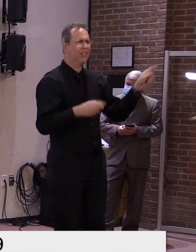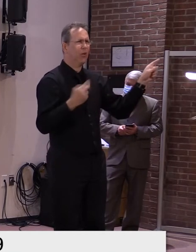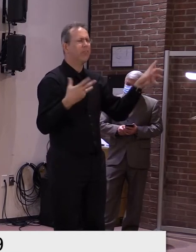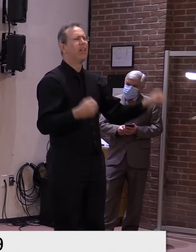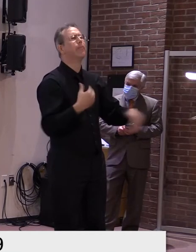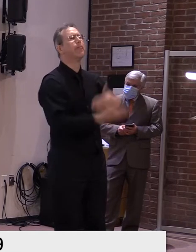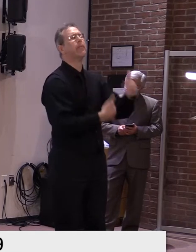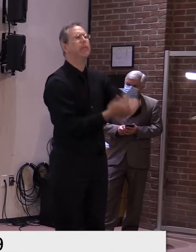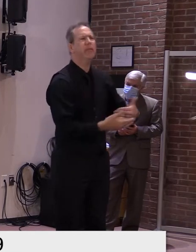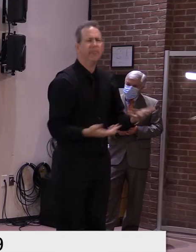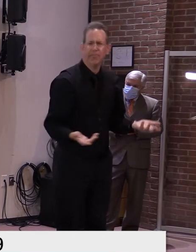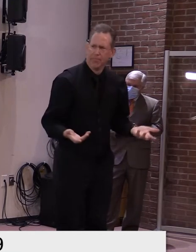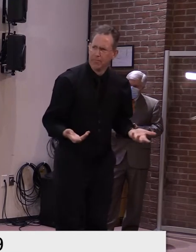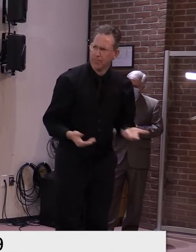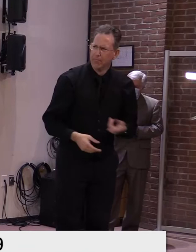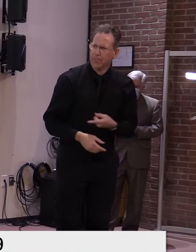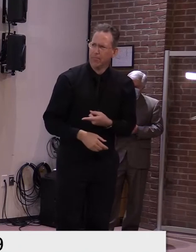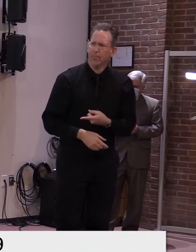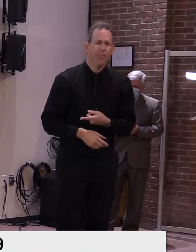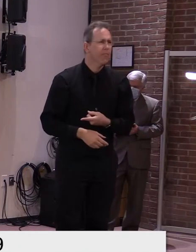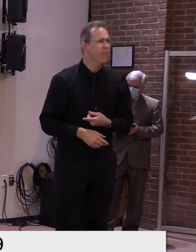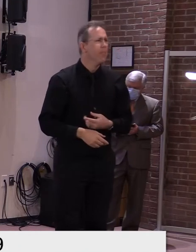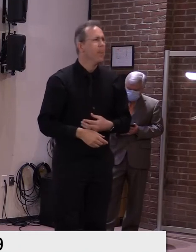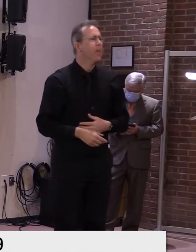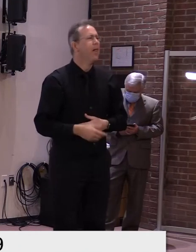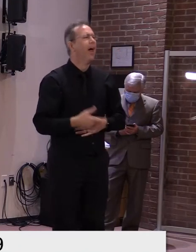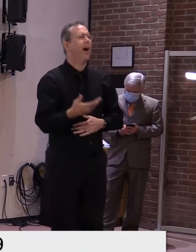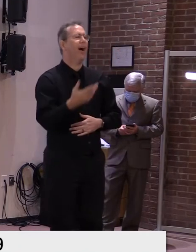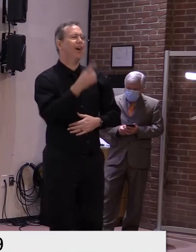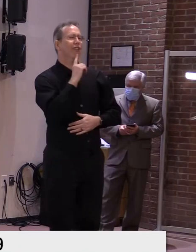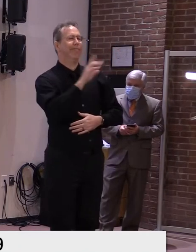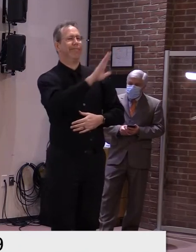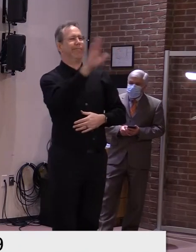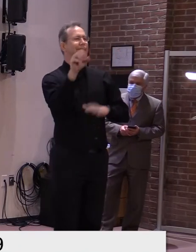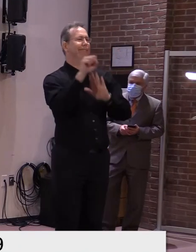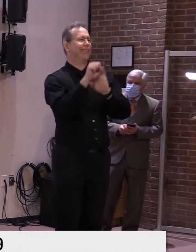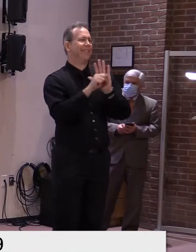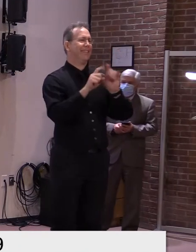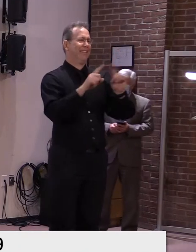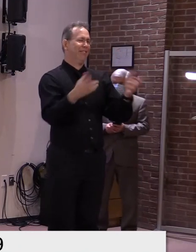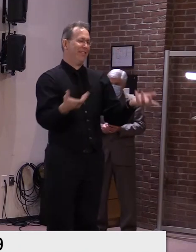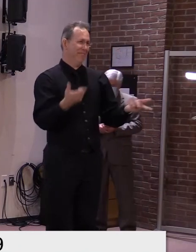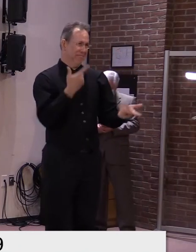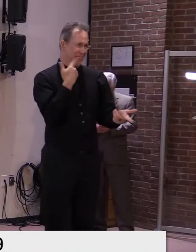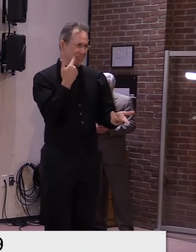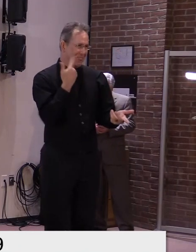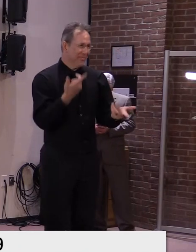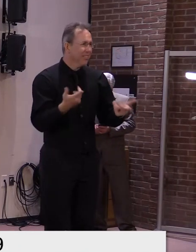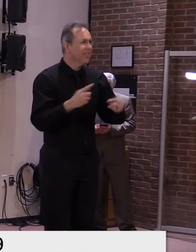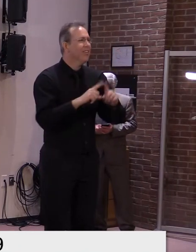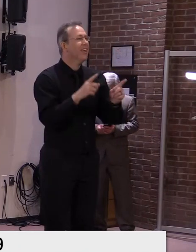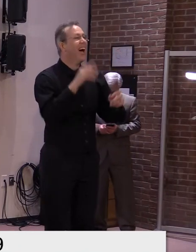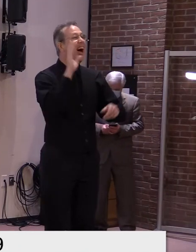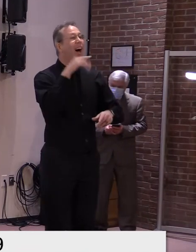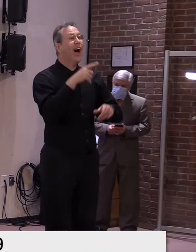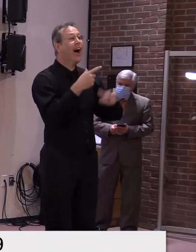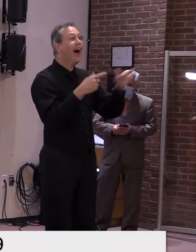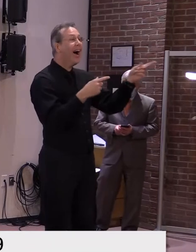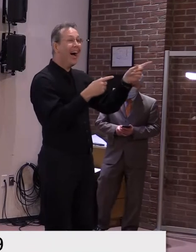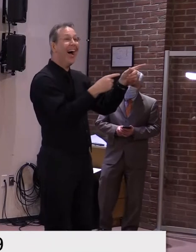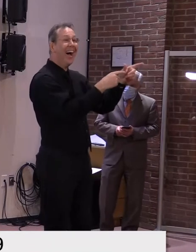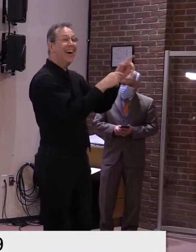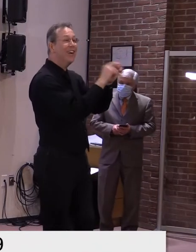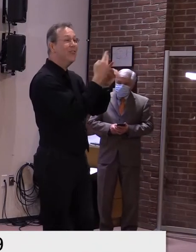know, every state uses a different strategy, and just because they're opening up the eligibility doesn't mean you're going to